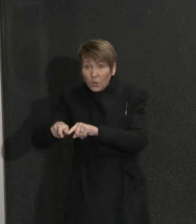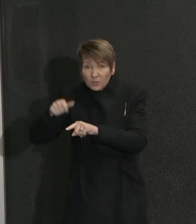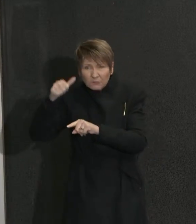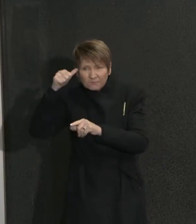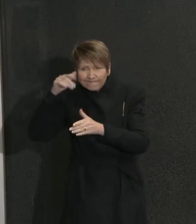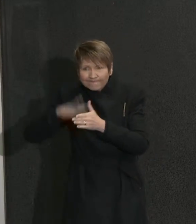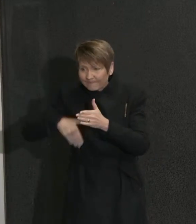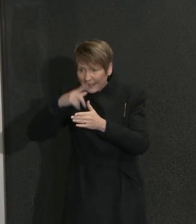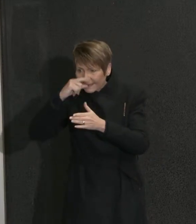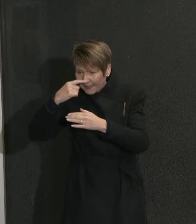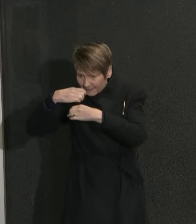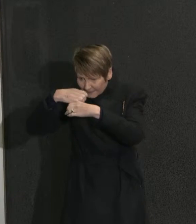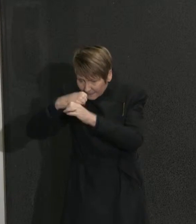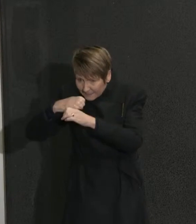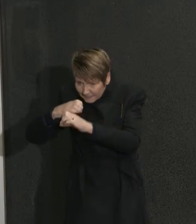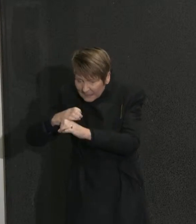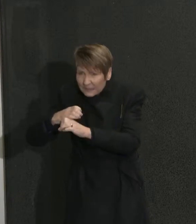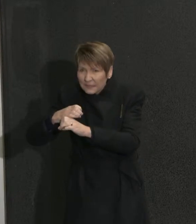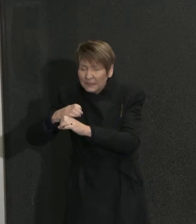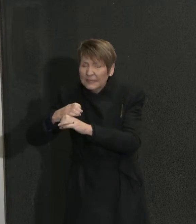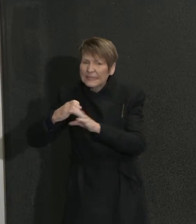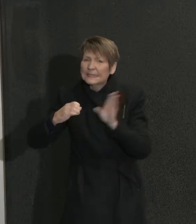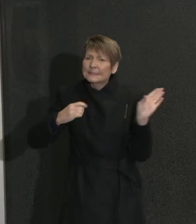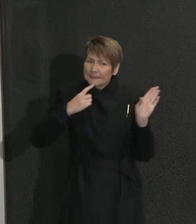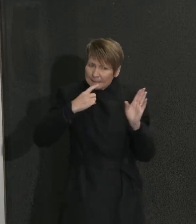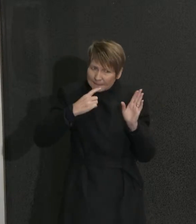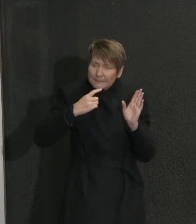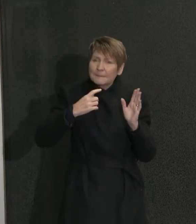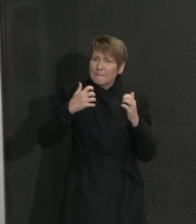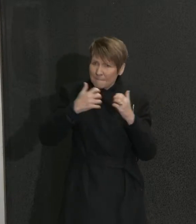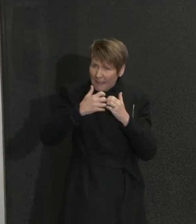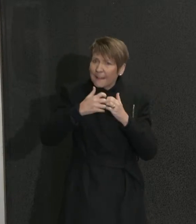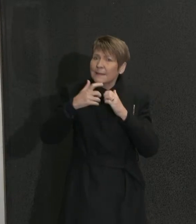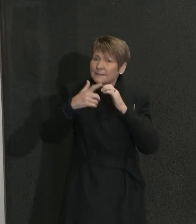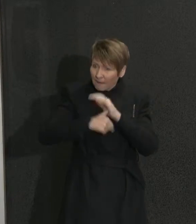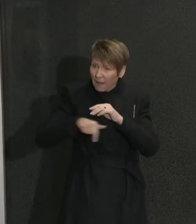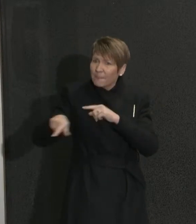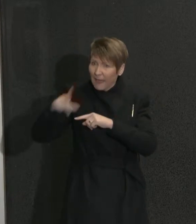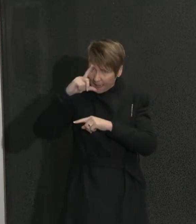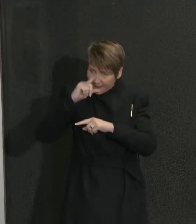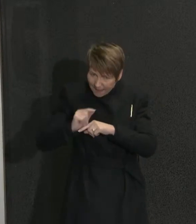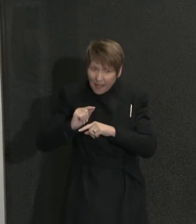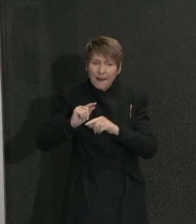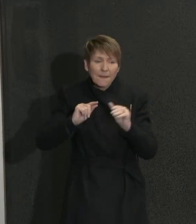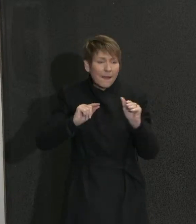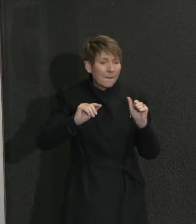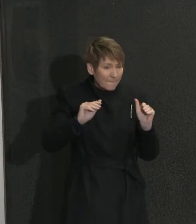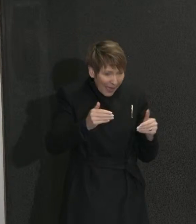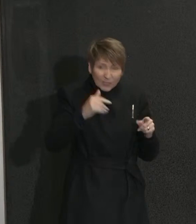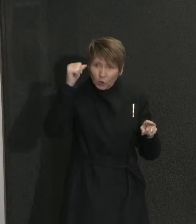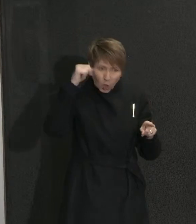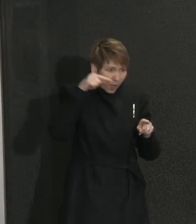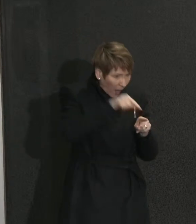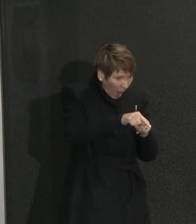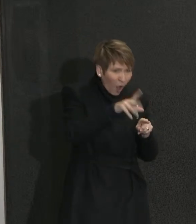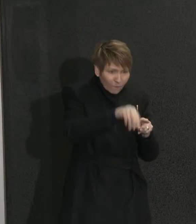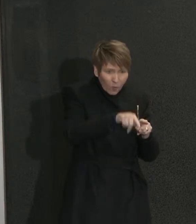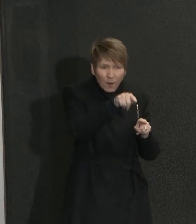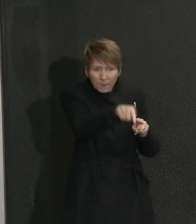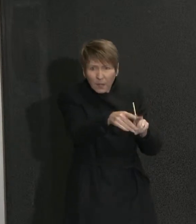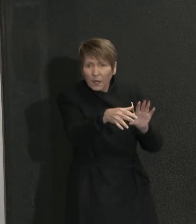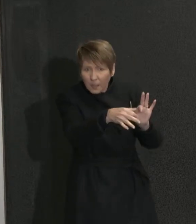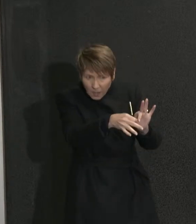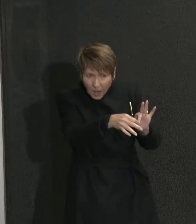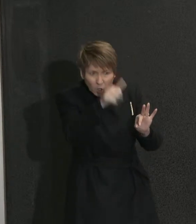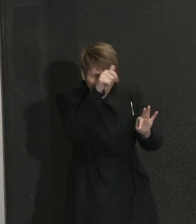match. It's definitely New South Wales, it's definitely Delta. The question is, to what does it actually link to?